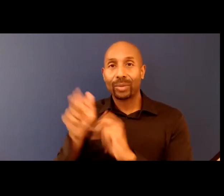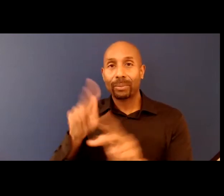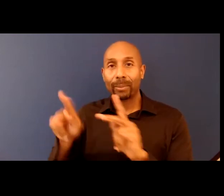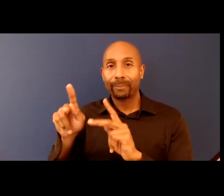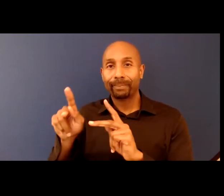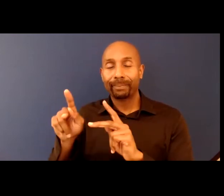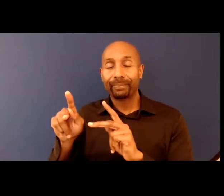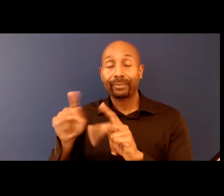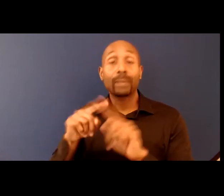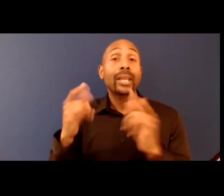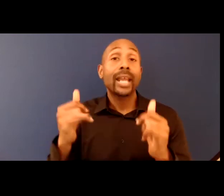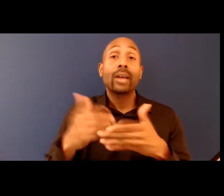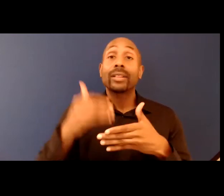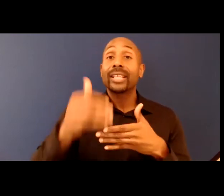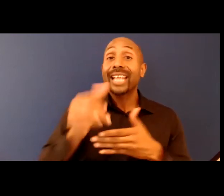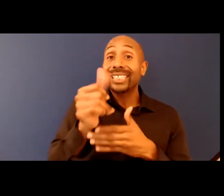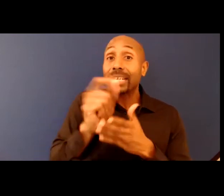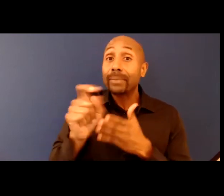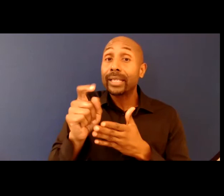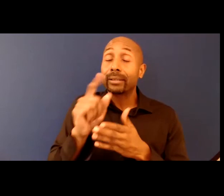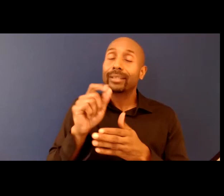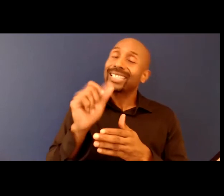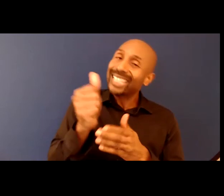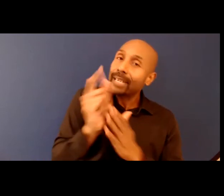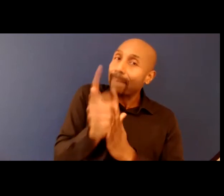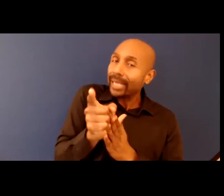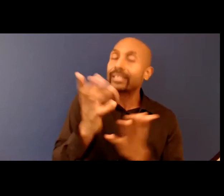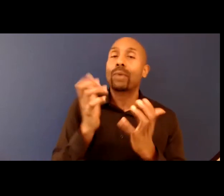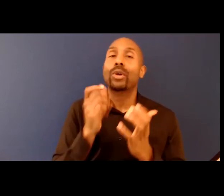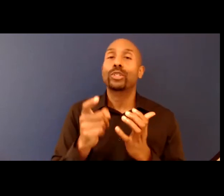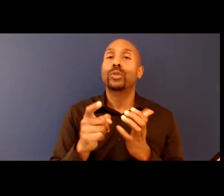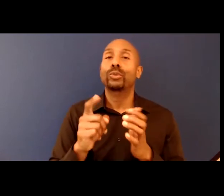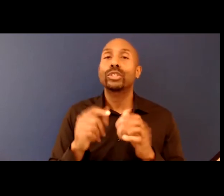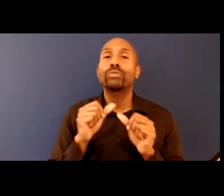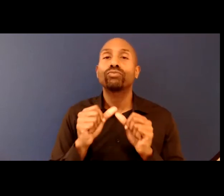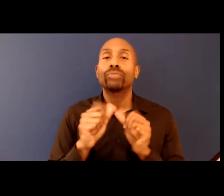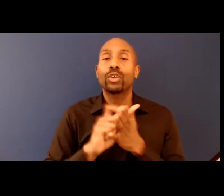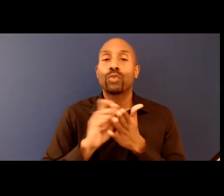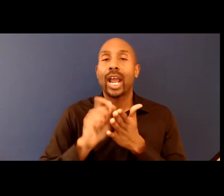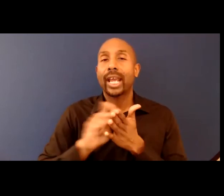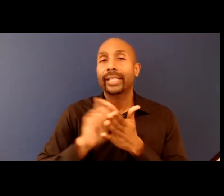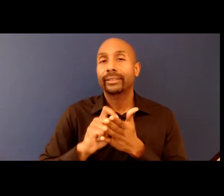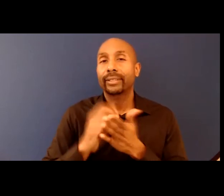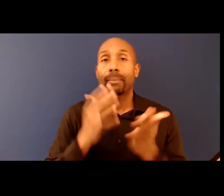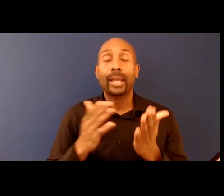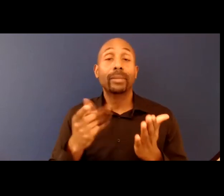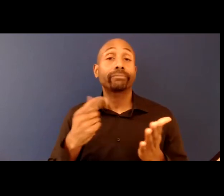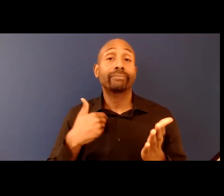minutes writing, finishing up an idea that you may have had